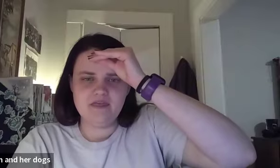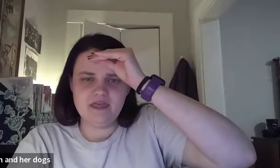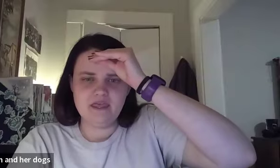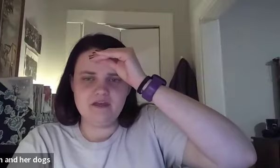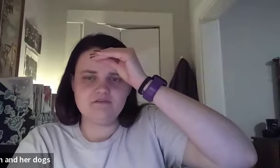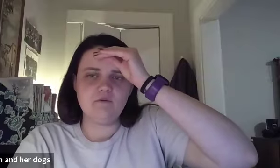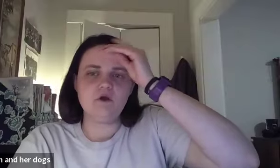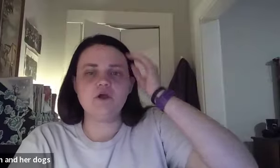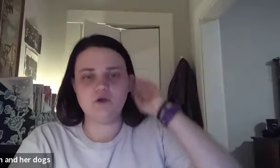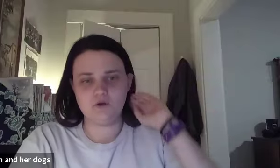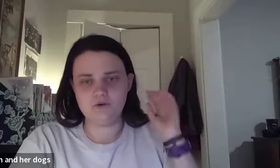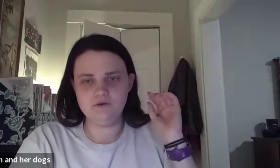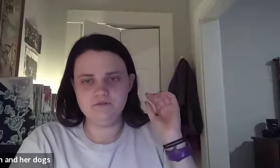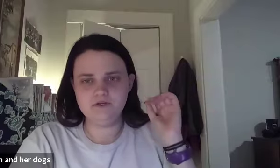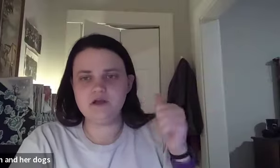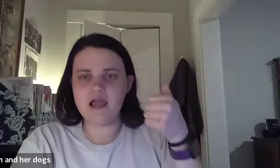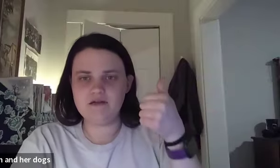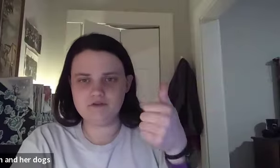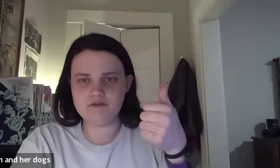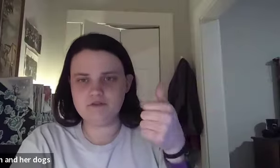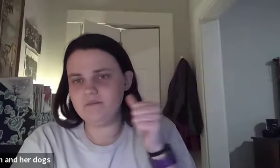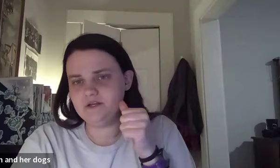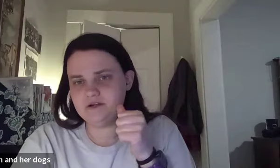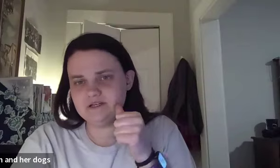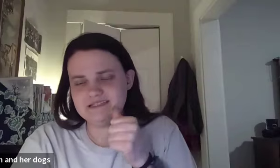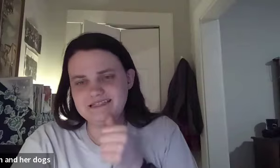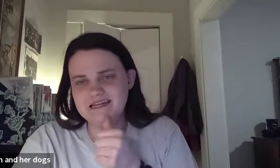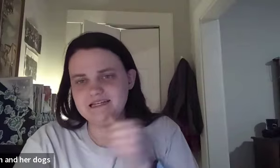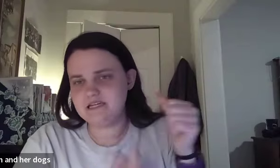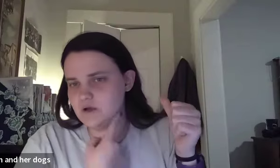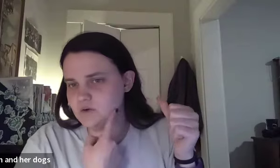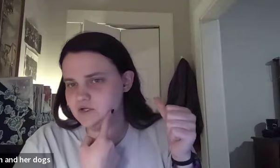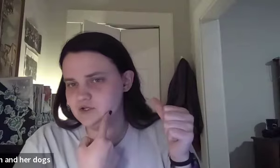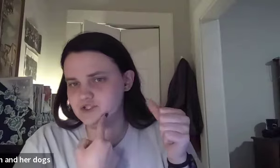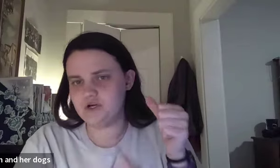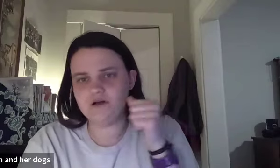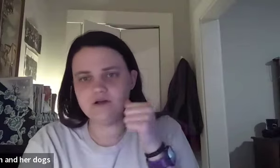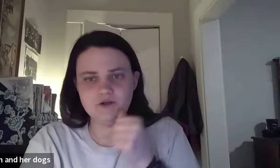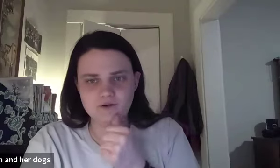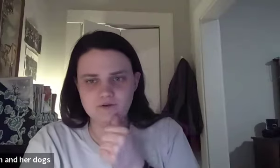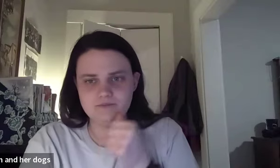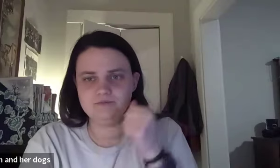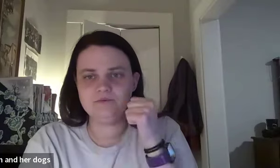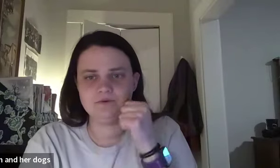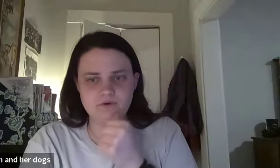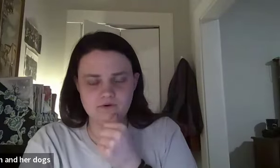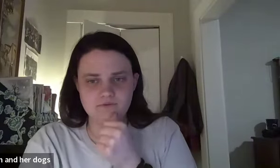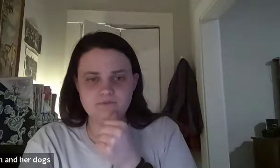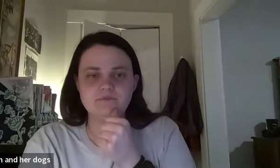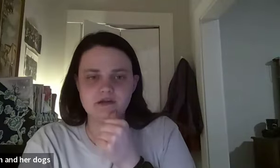And then for girl, you're going to have your thumb and you're going to slide it down your jaw. Girl, girl.